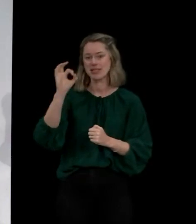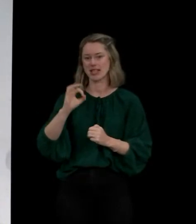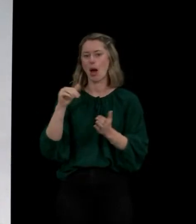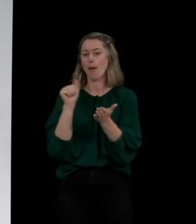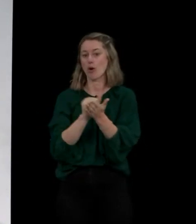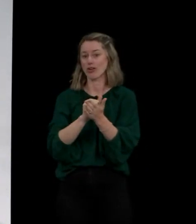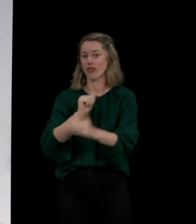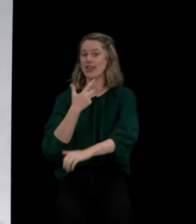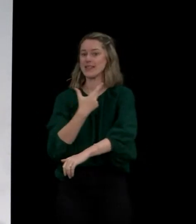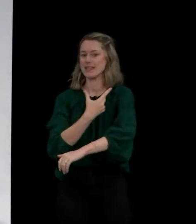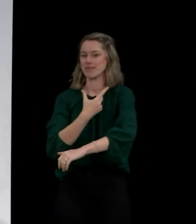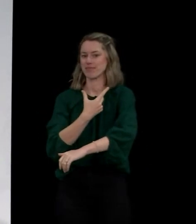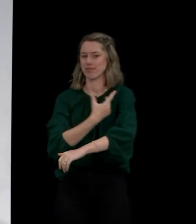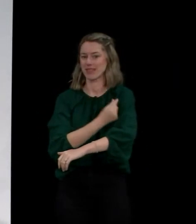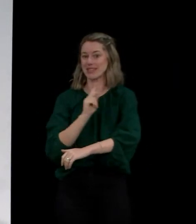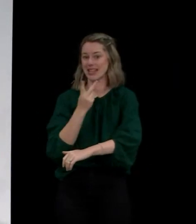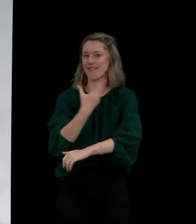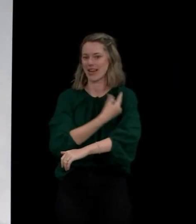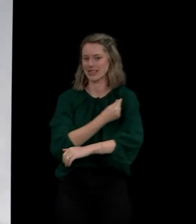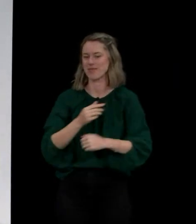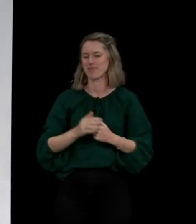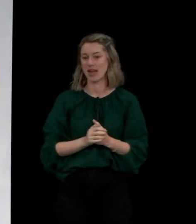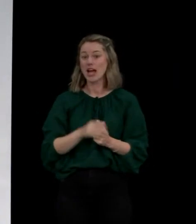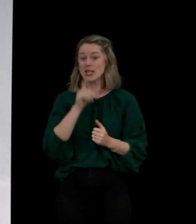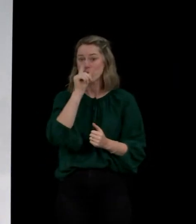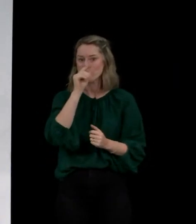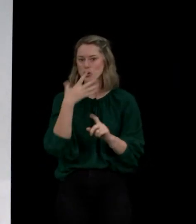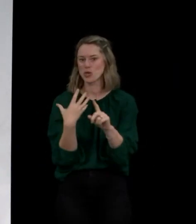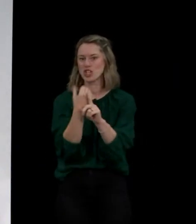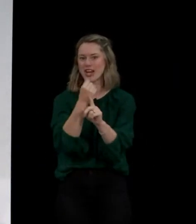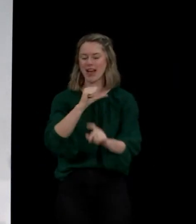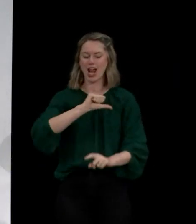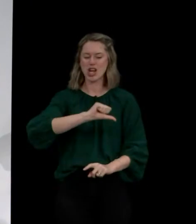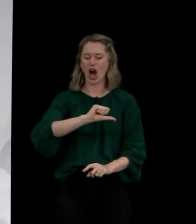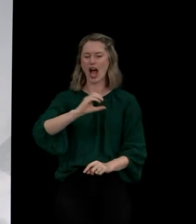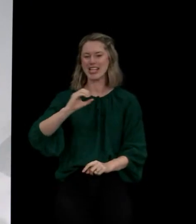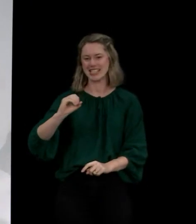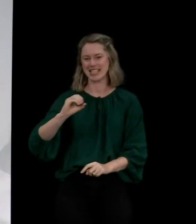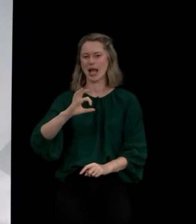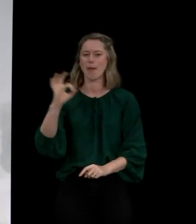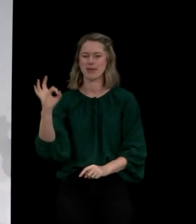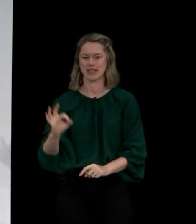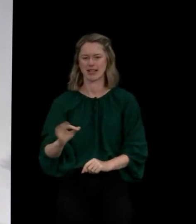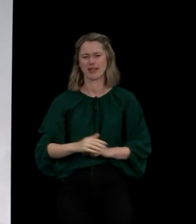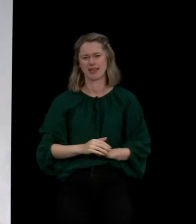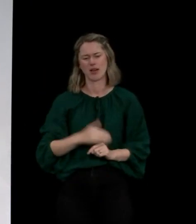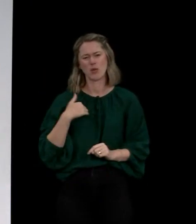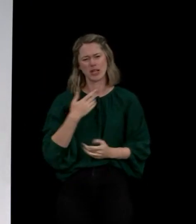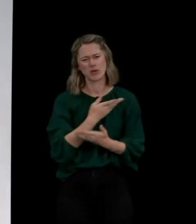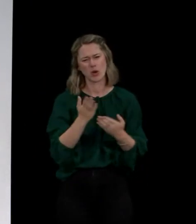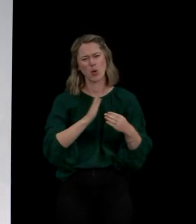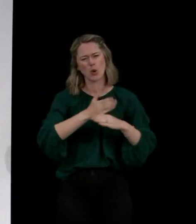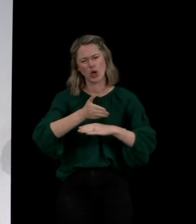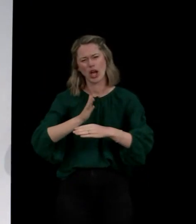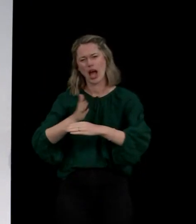second. It is possible to hit 90, and we need everyone to put that effort in.